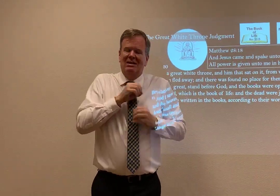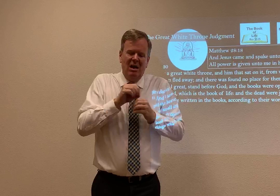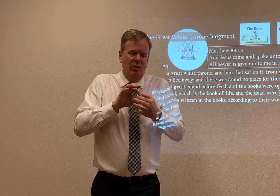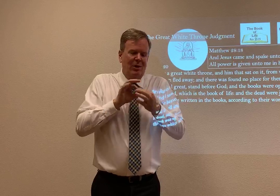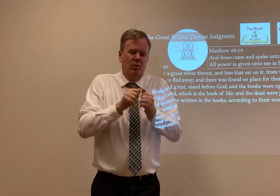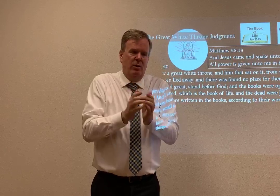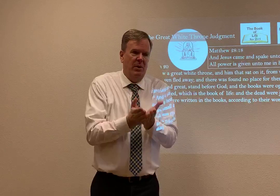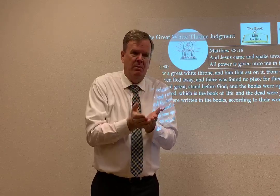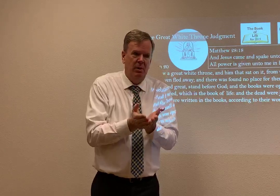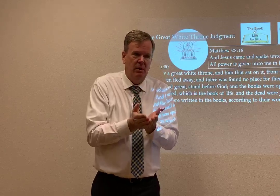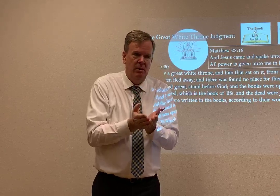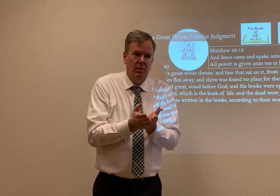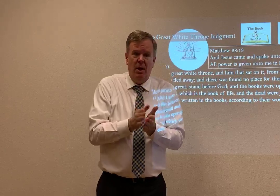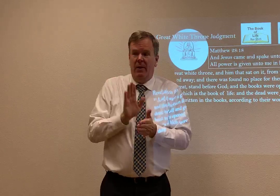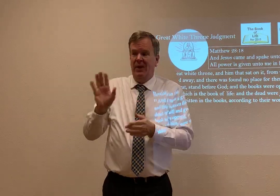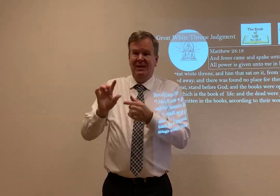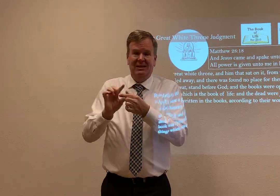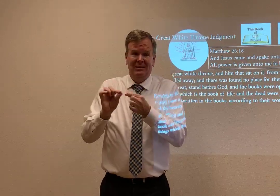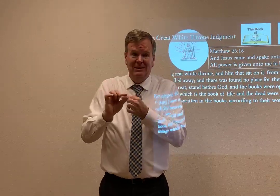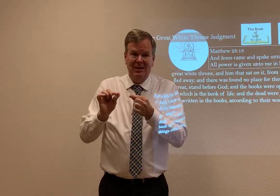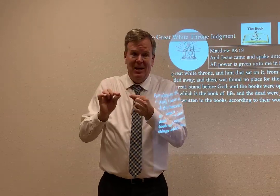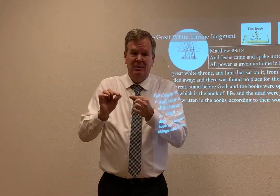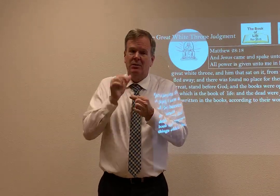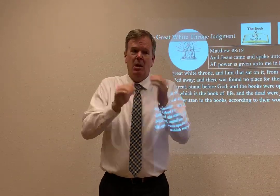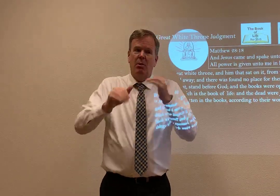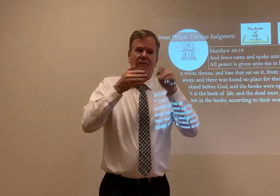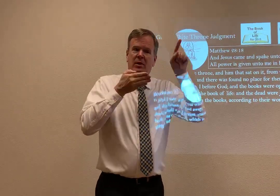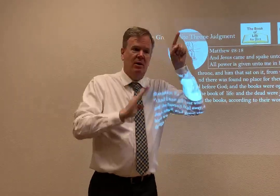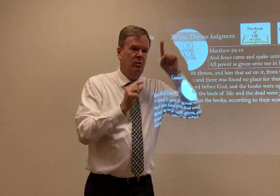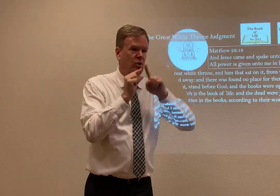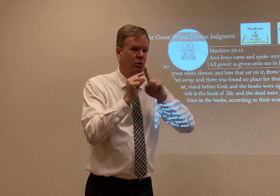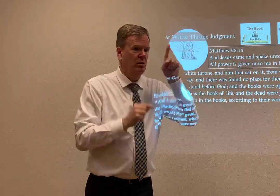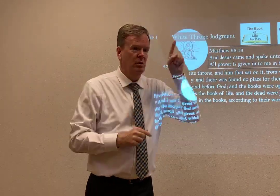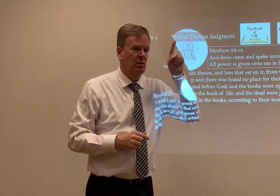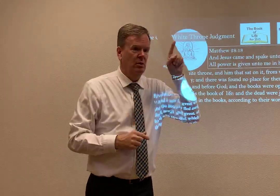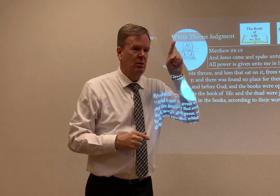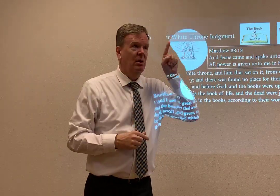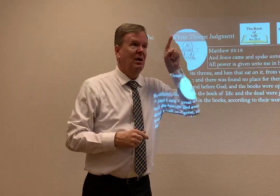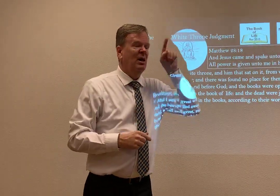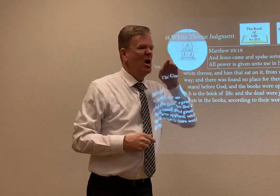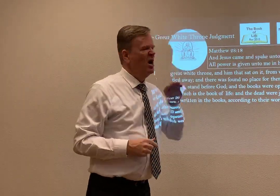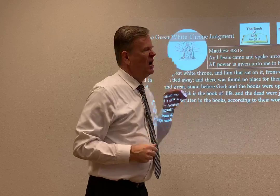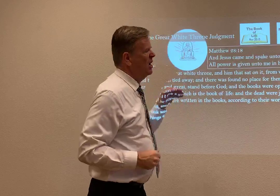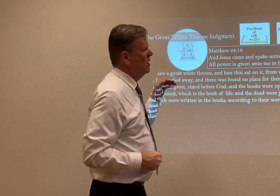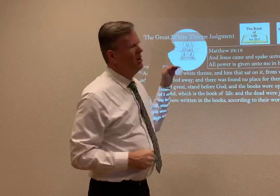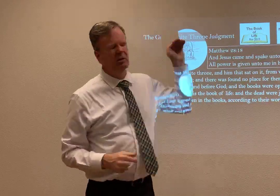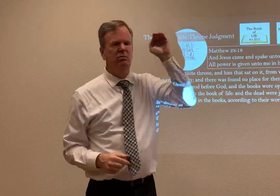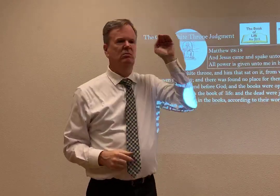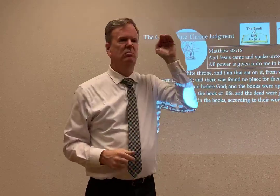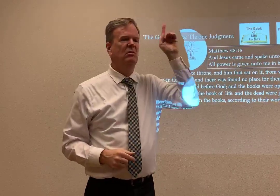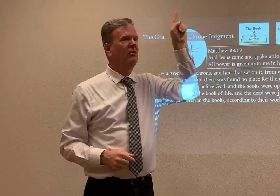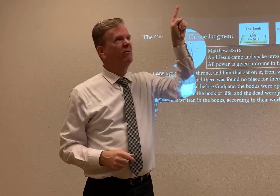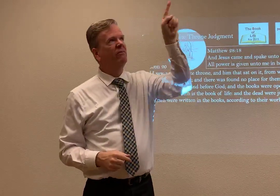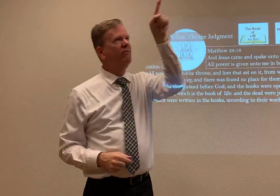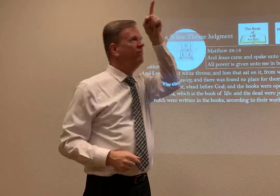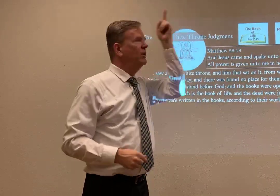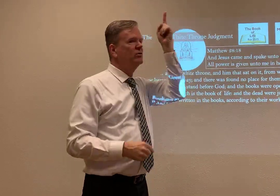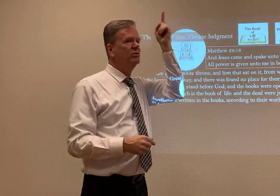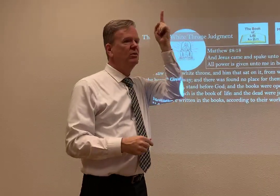I'm going to follow what they say, because oftentimes what they say you can't find in your Bible. And what man's word is not above what God's word is. God's word